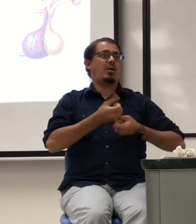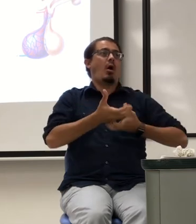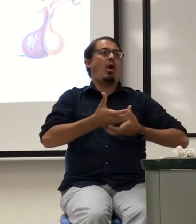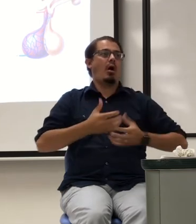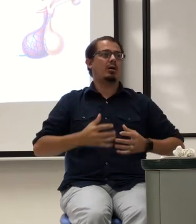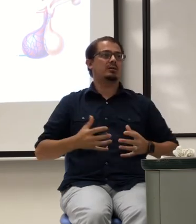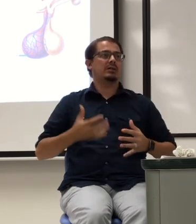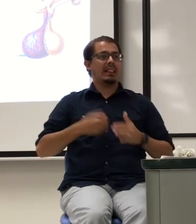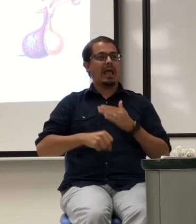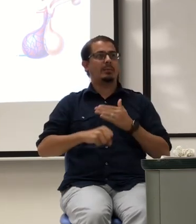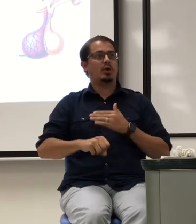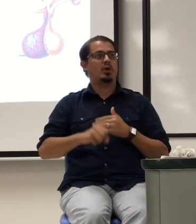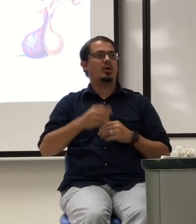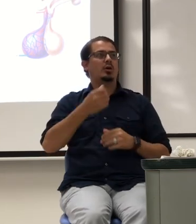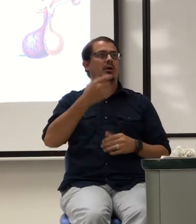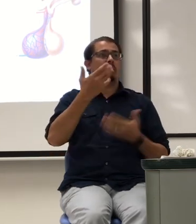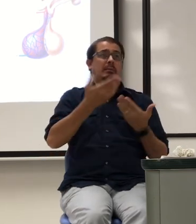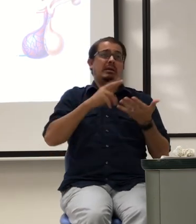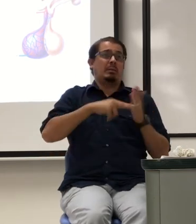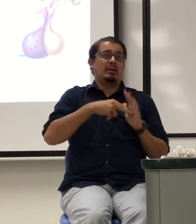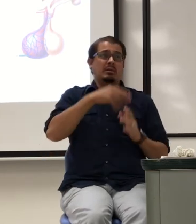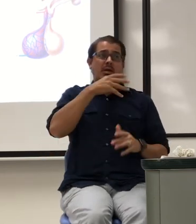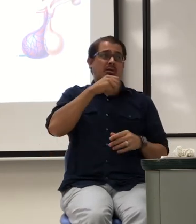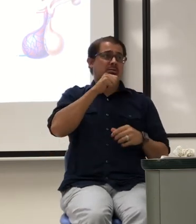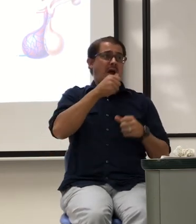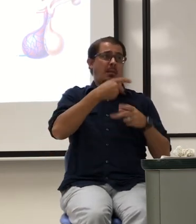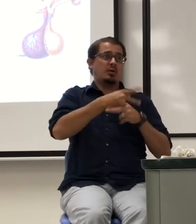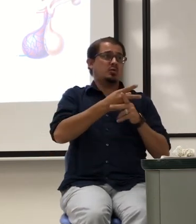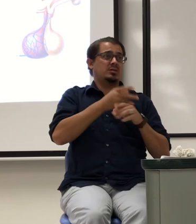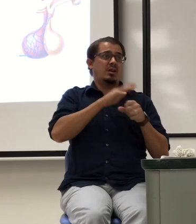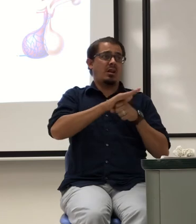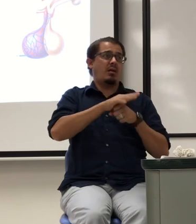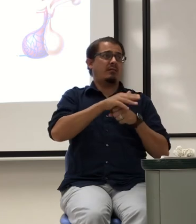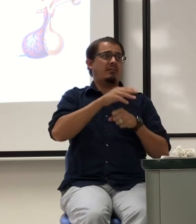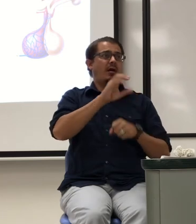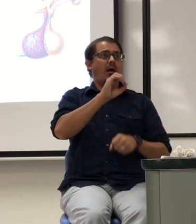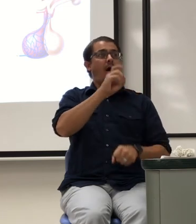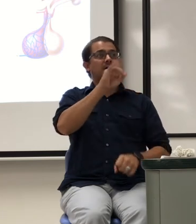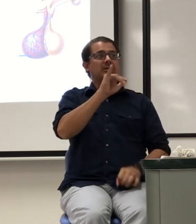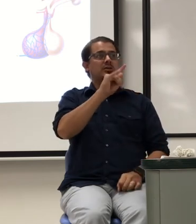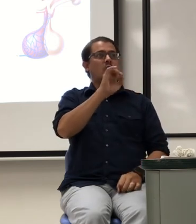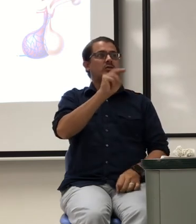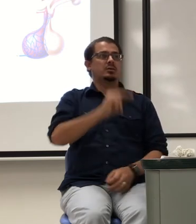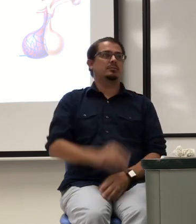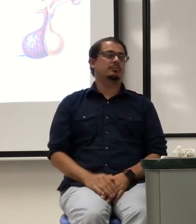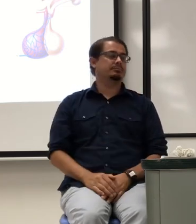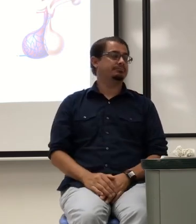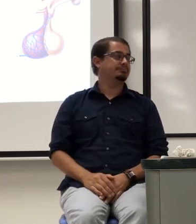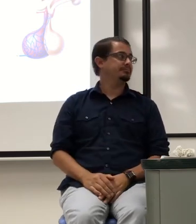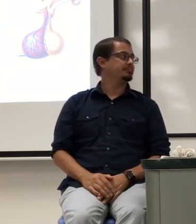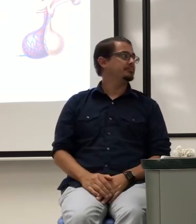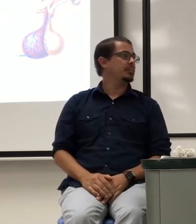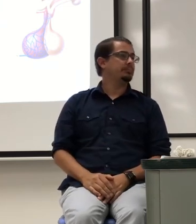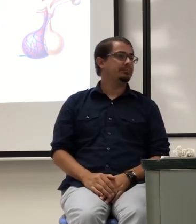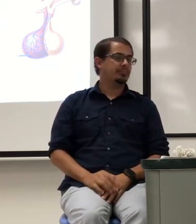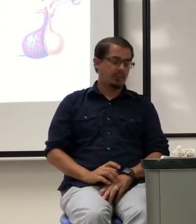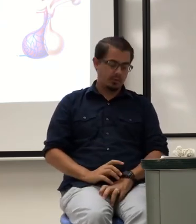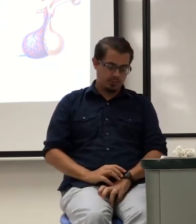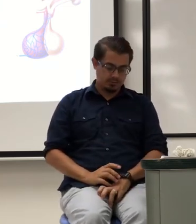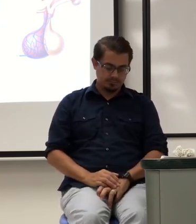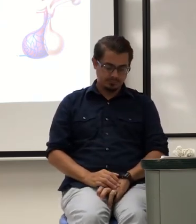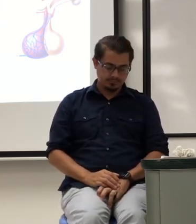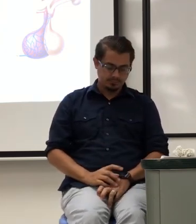means yeah, the same function. Not producing enough. Exactly. That's how you can think of it. All right, so for